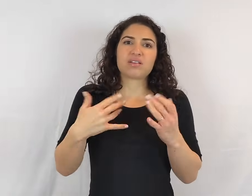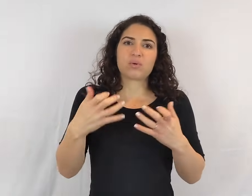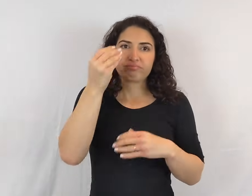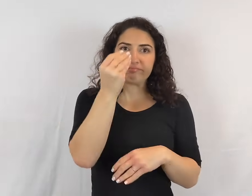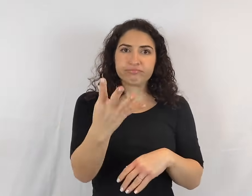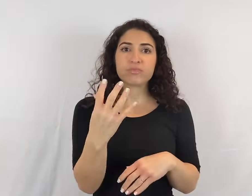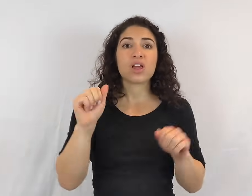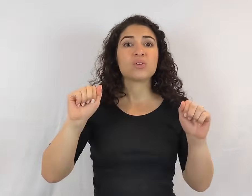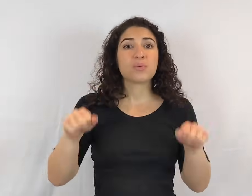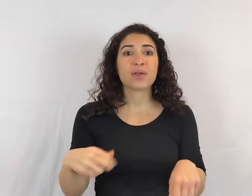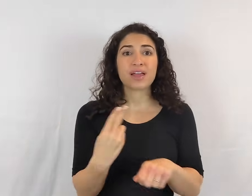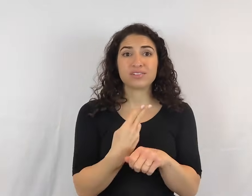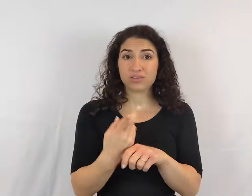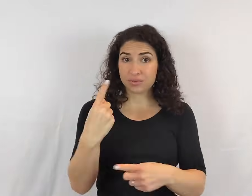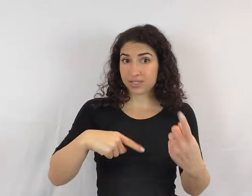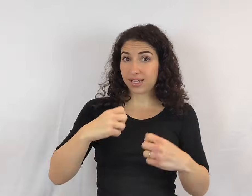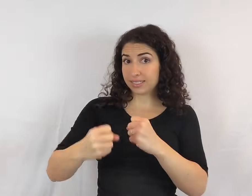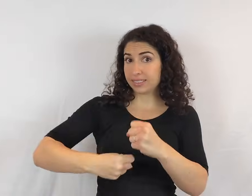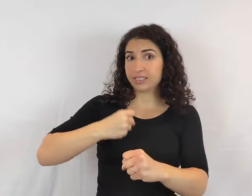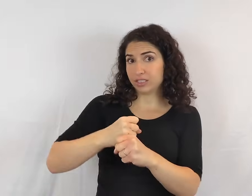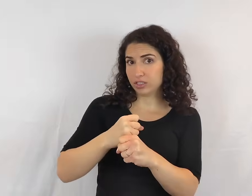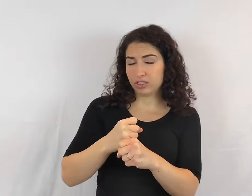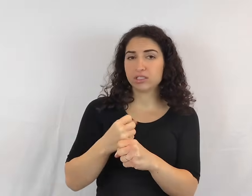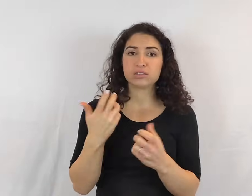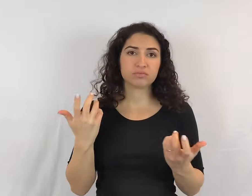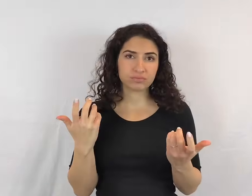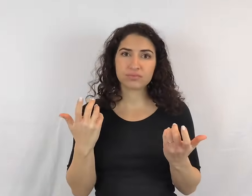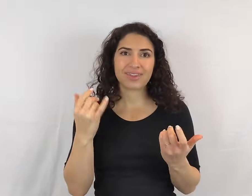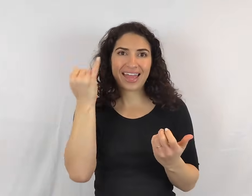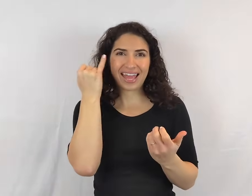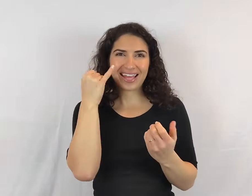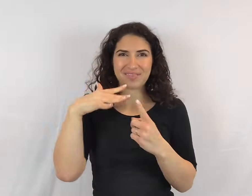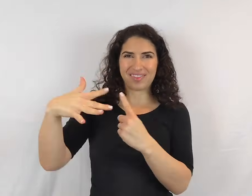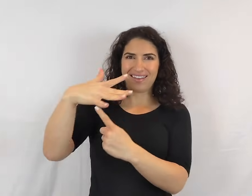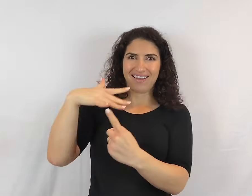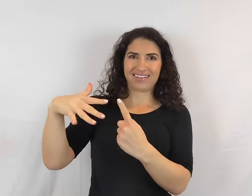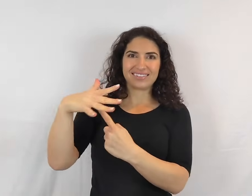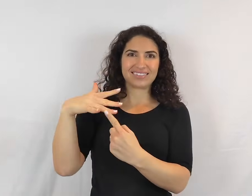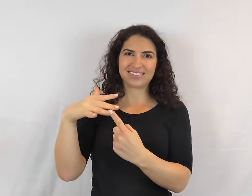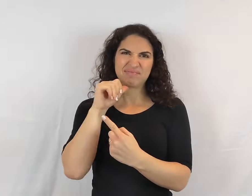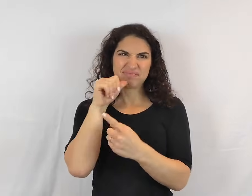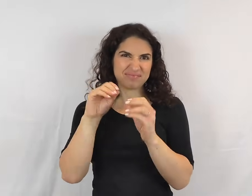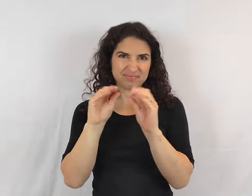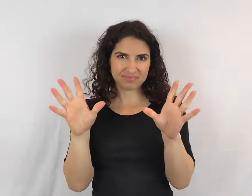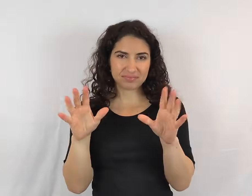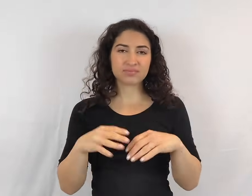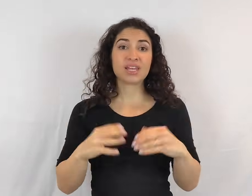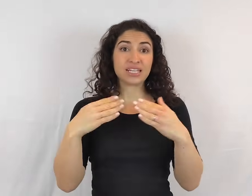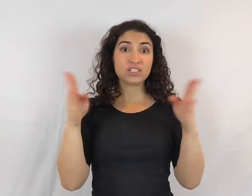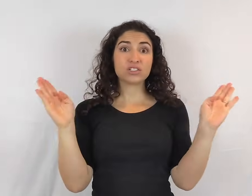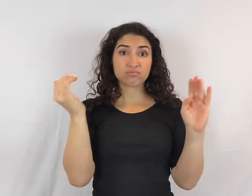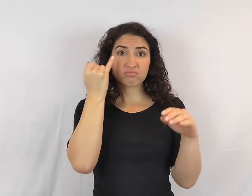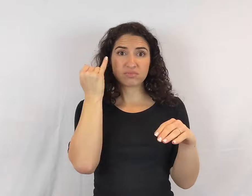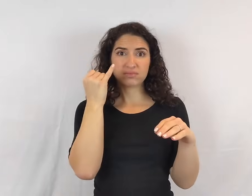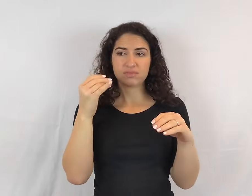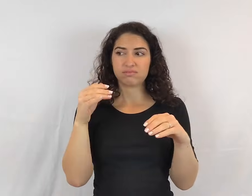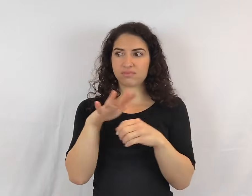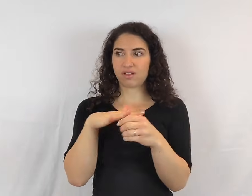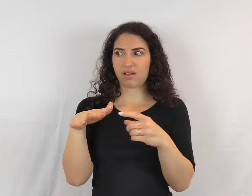And last, I want to let you know, you can use the sign year if the context isn't obvious. In general,